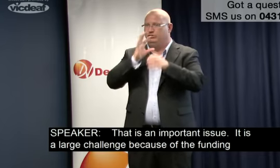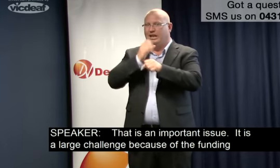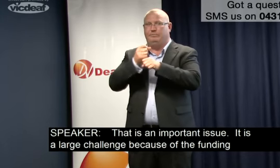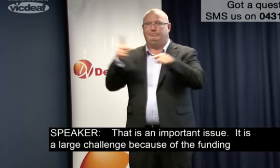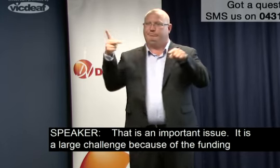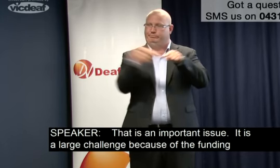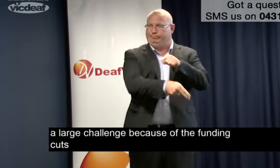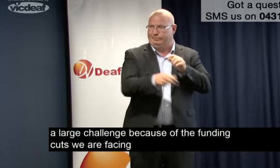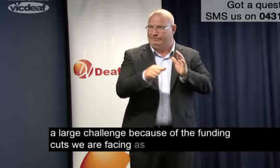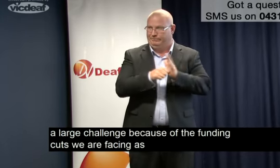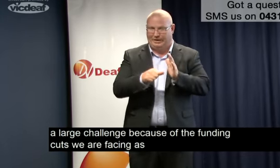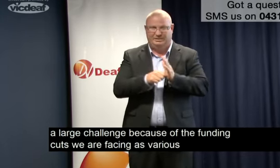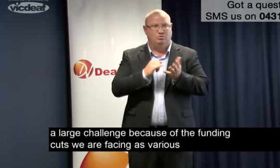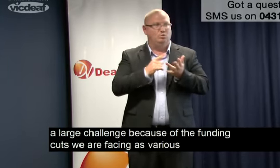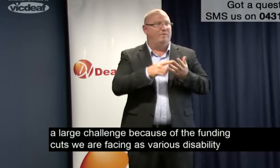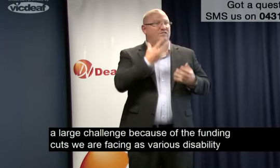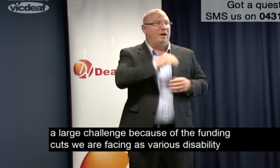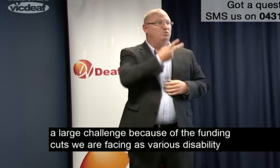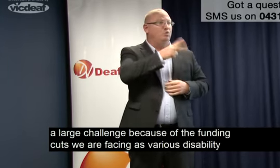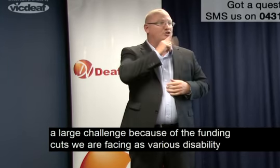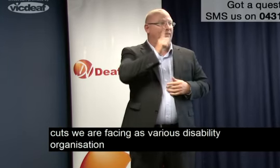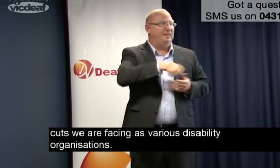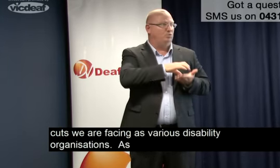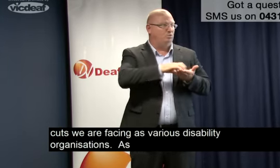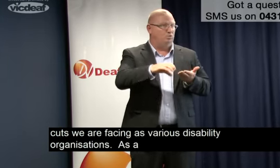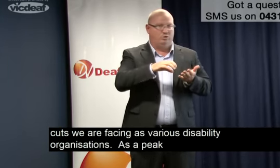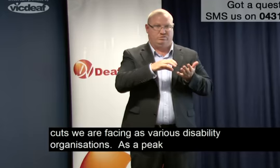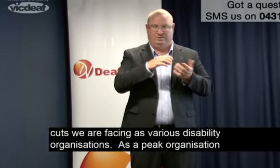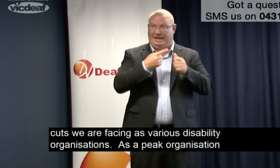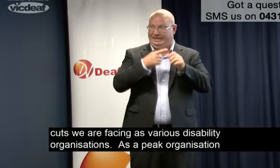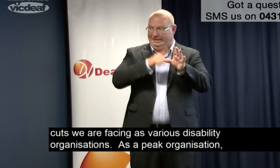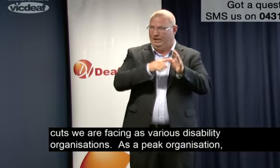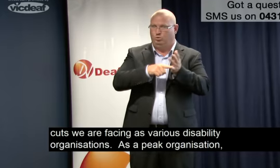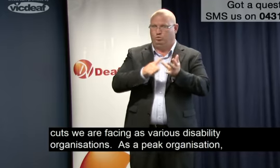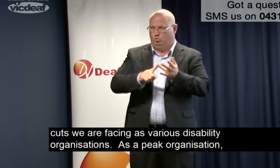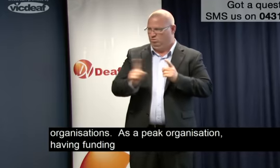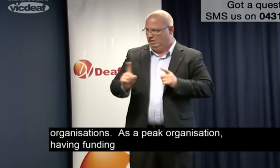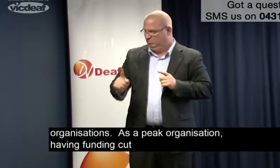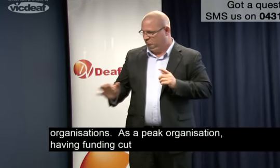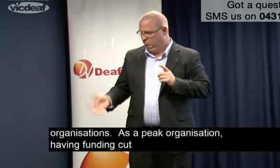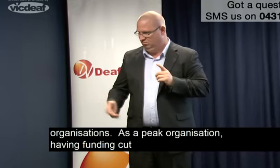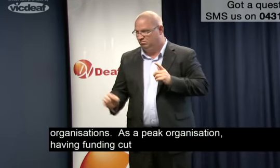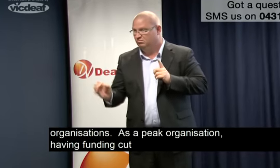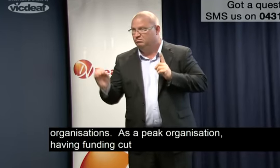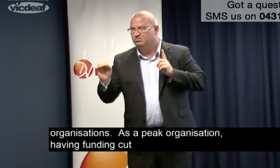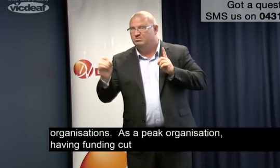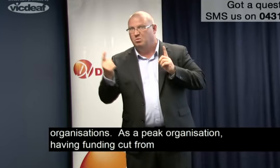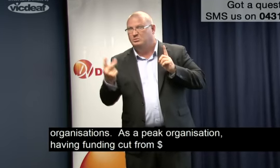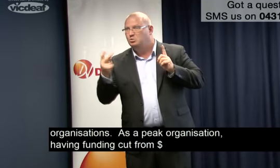as a peak organisation, having funding cut from $200,000 a year to what,